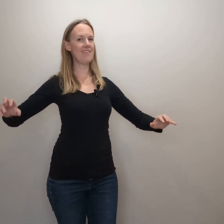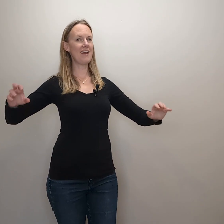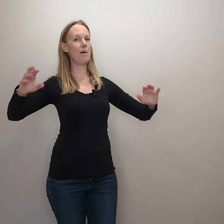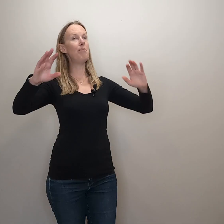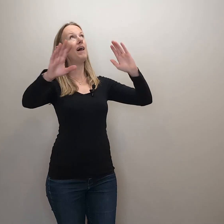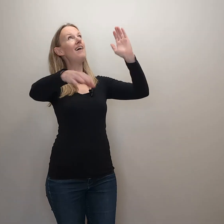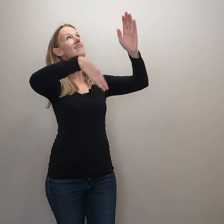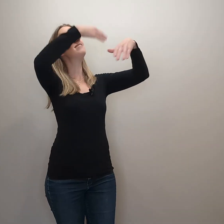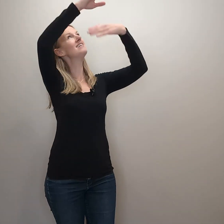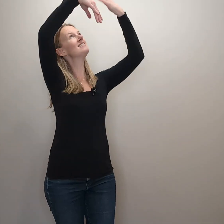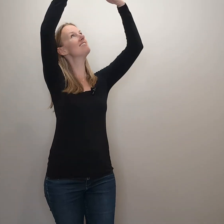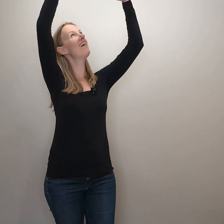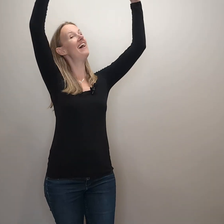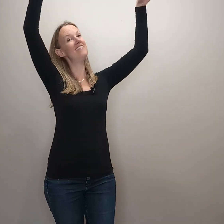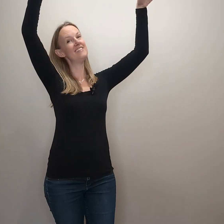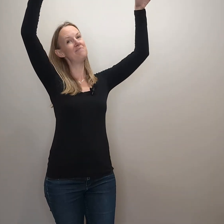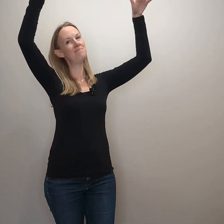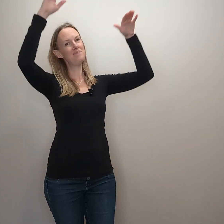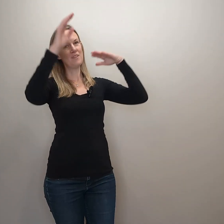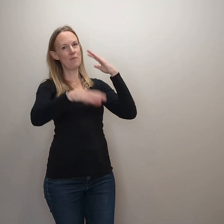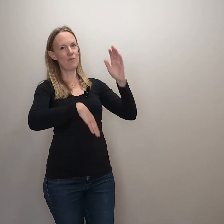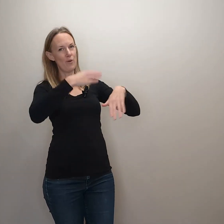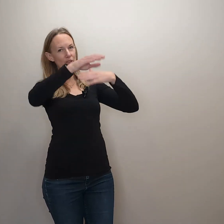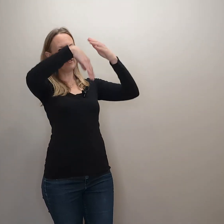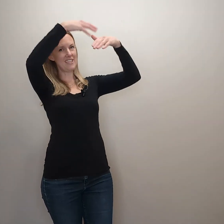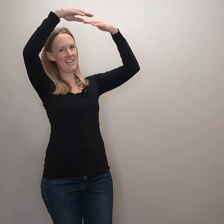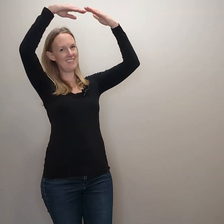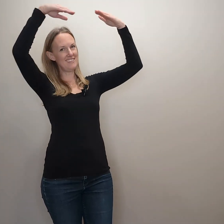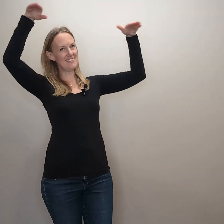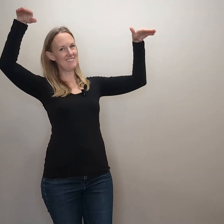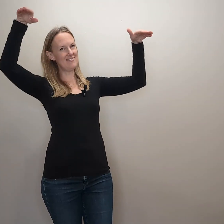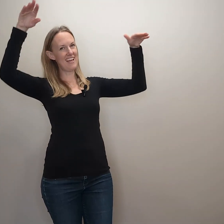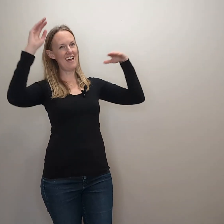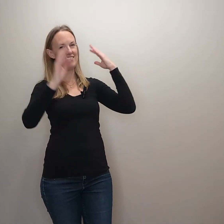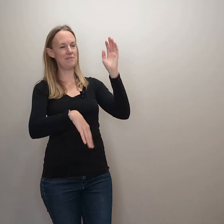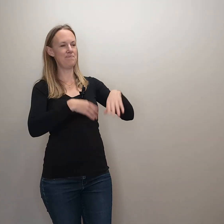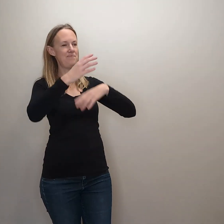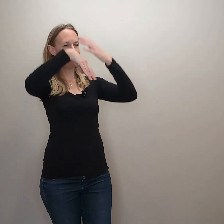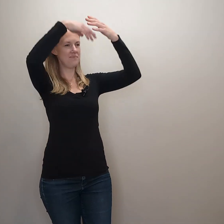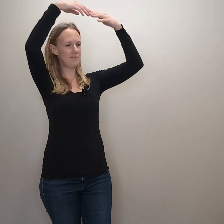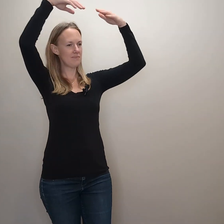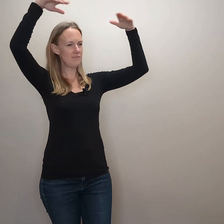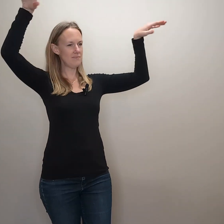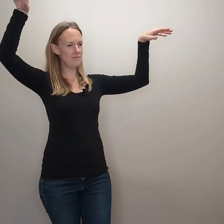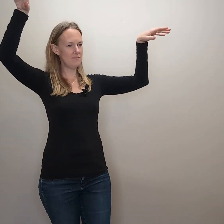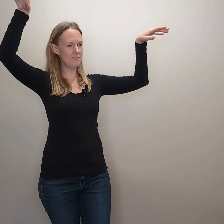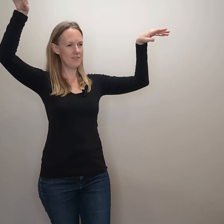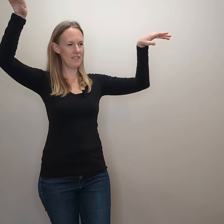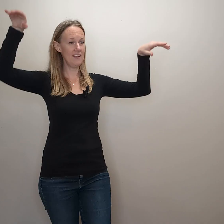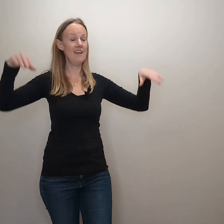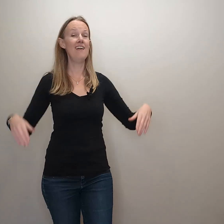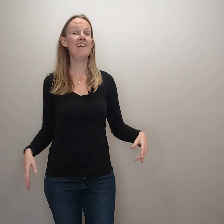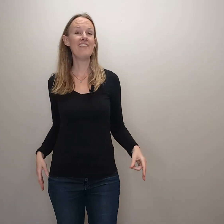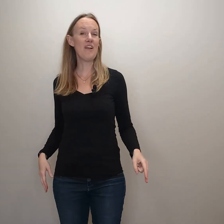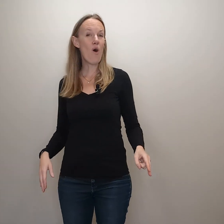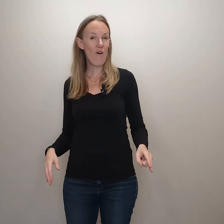then above, so heaven. Roll those hands, heaven. Okay, and